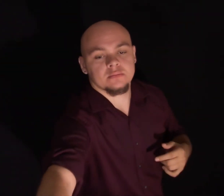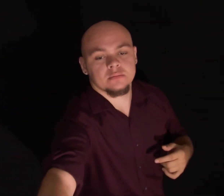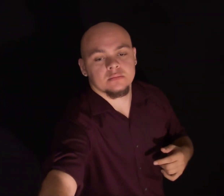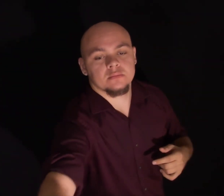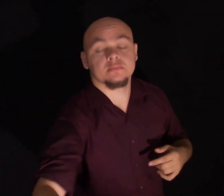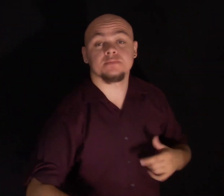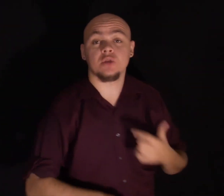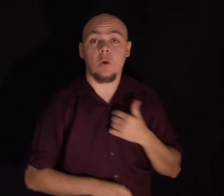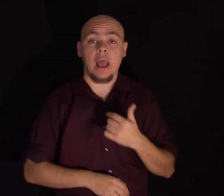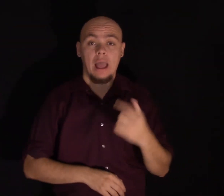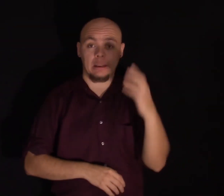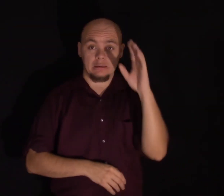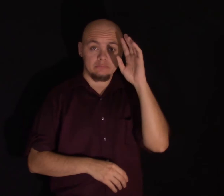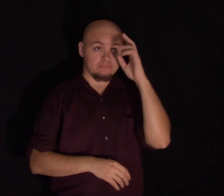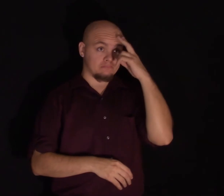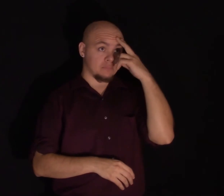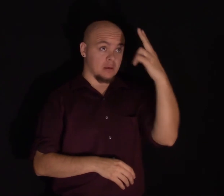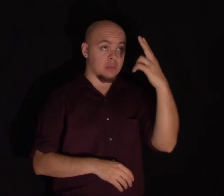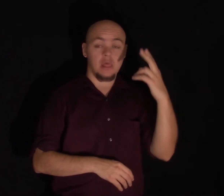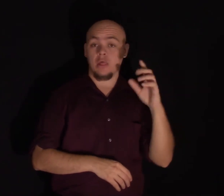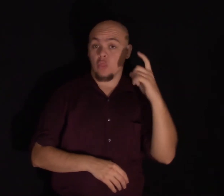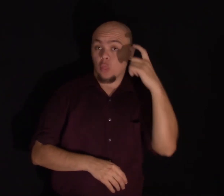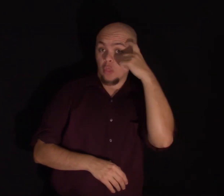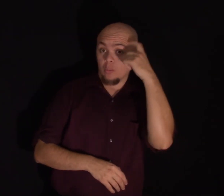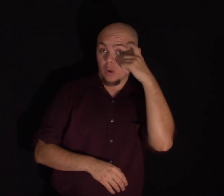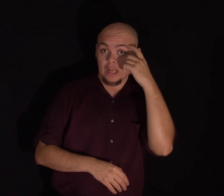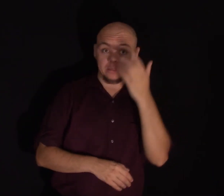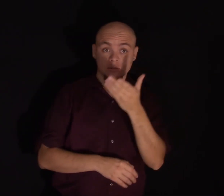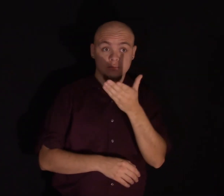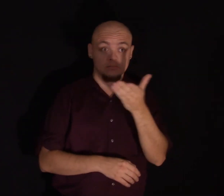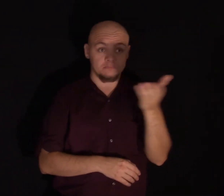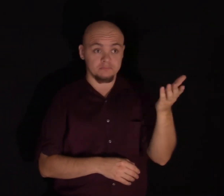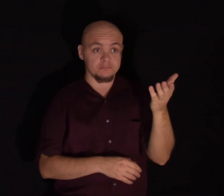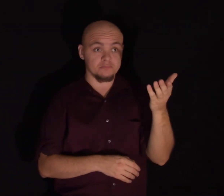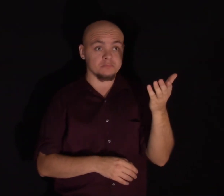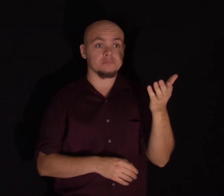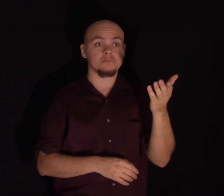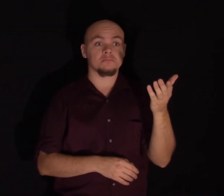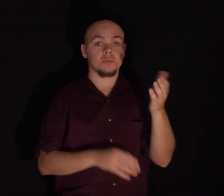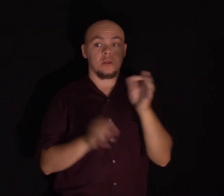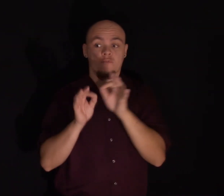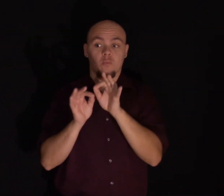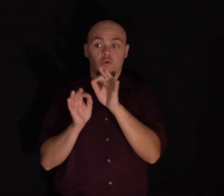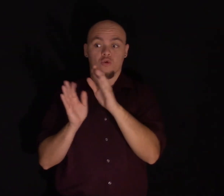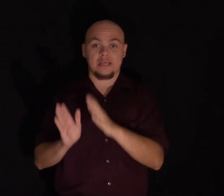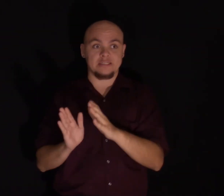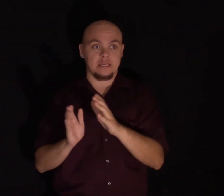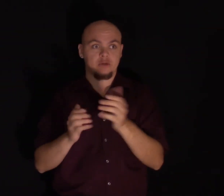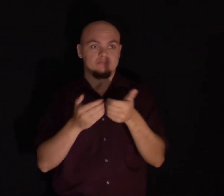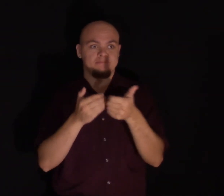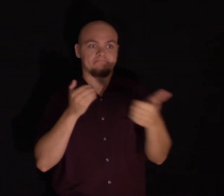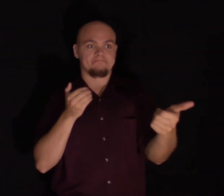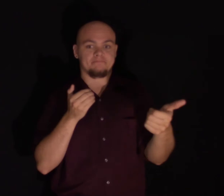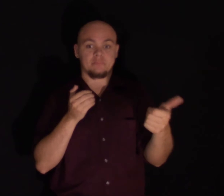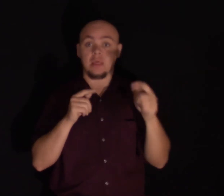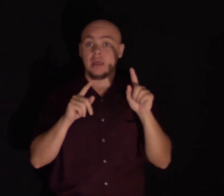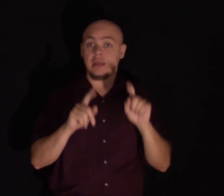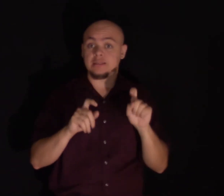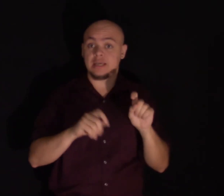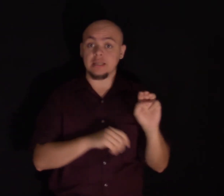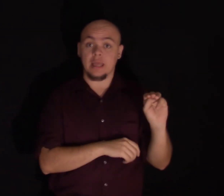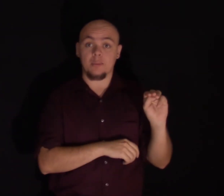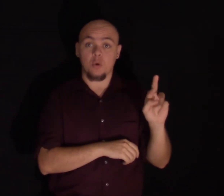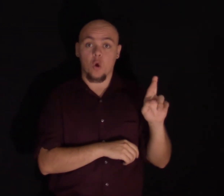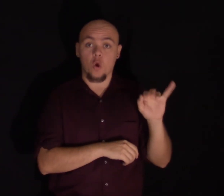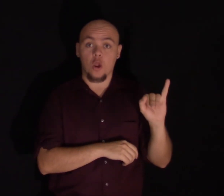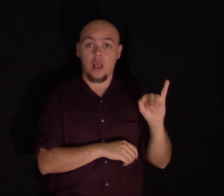brains of procrastinators were actually different than the brains of other people and to test this i found an mri lab that actually let